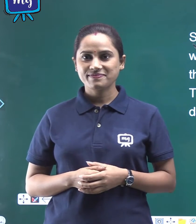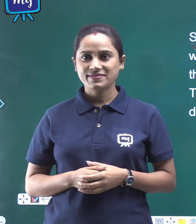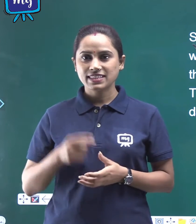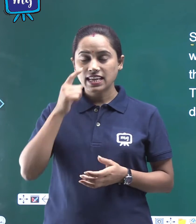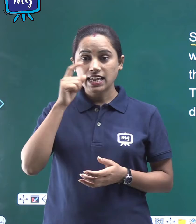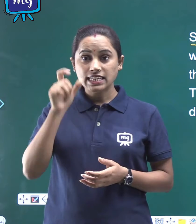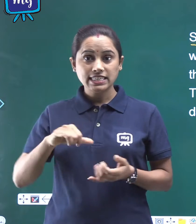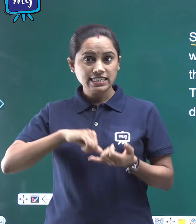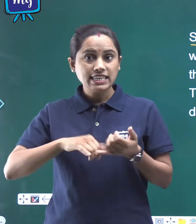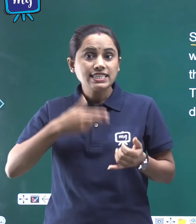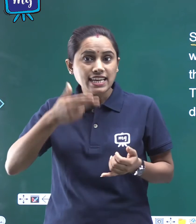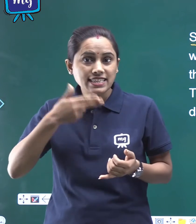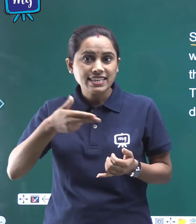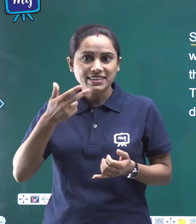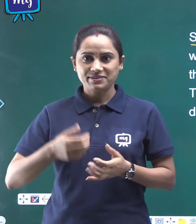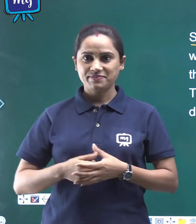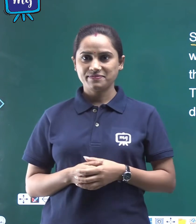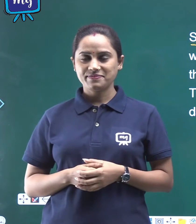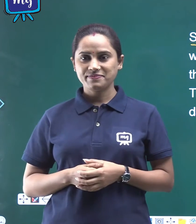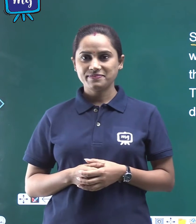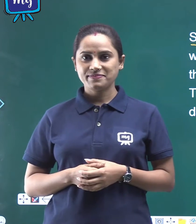She suggested